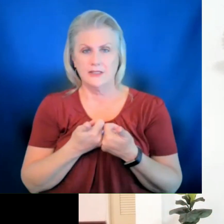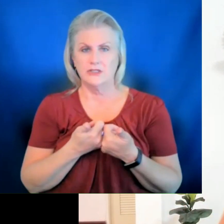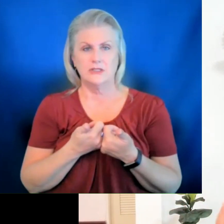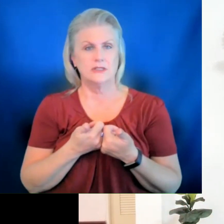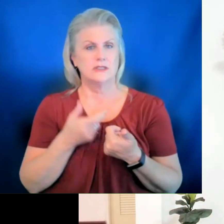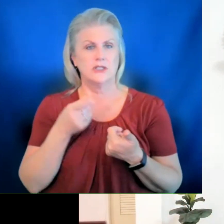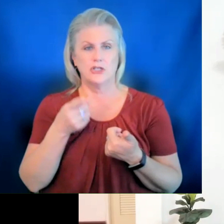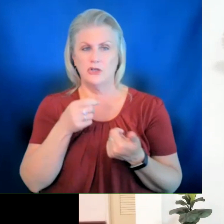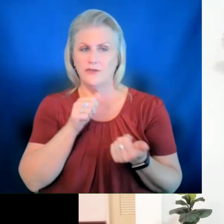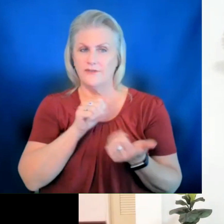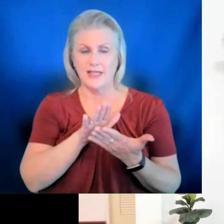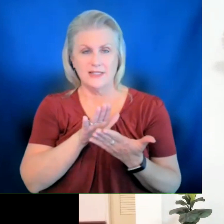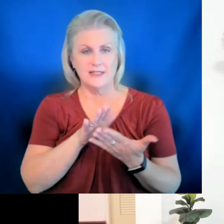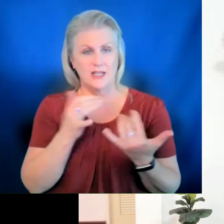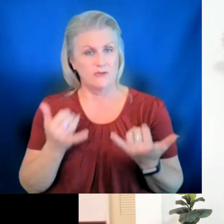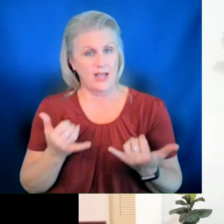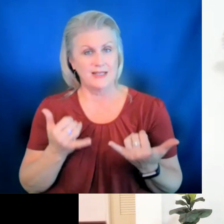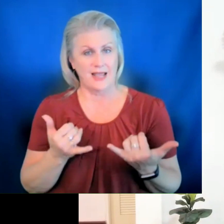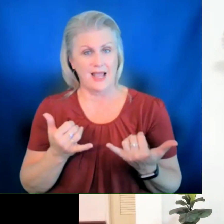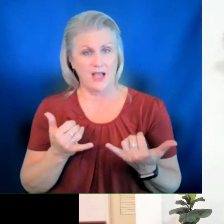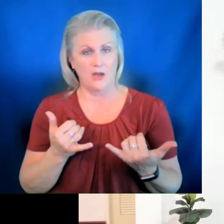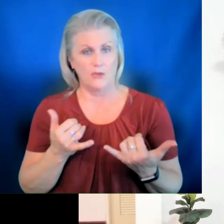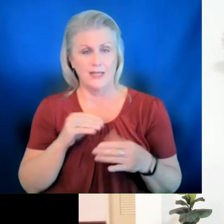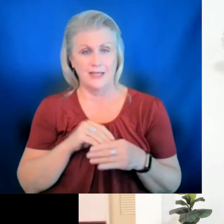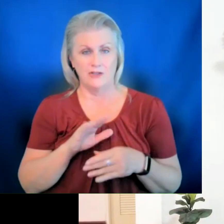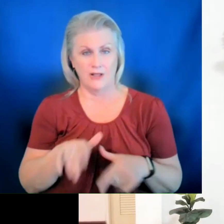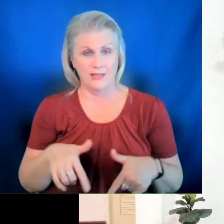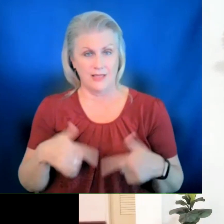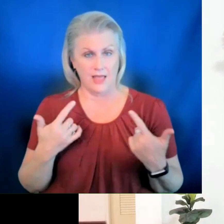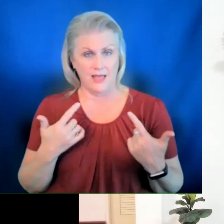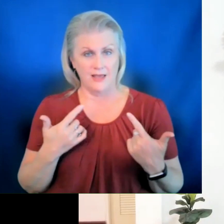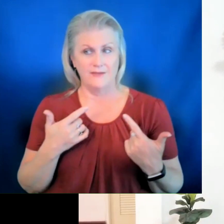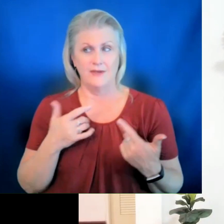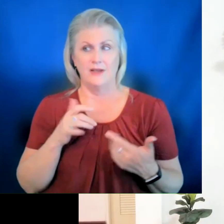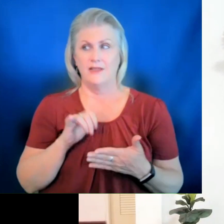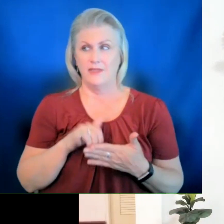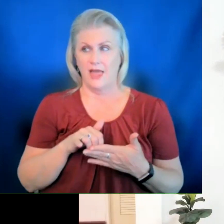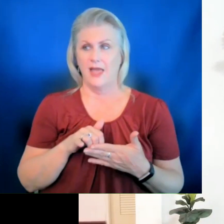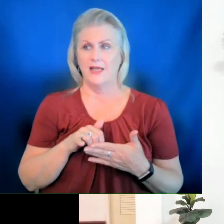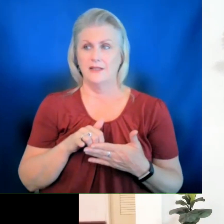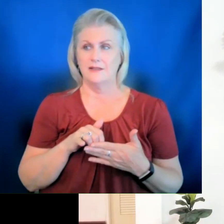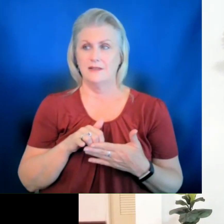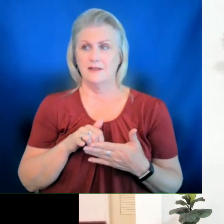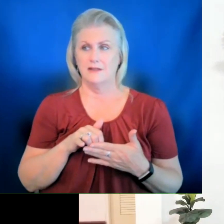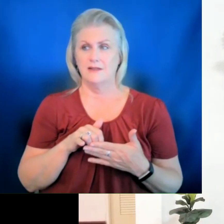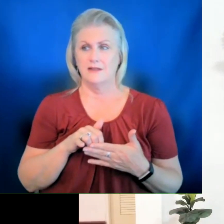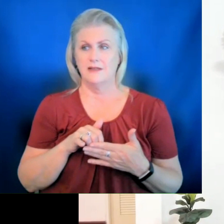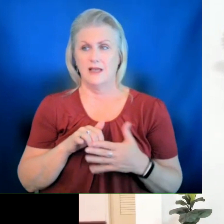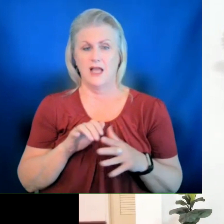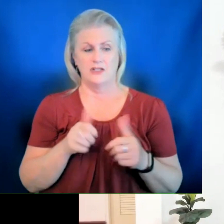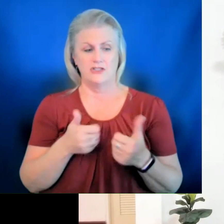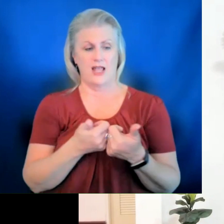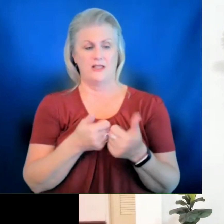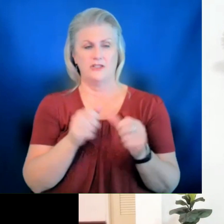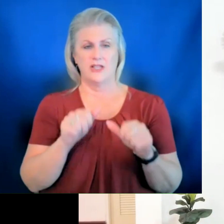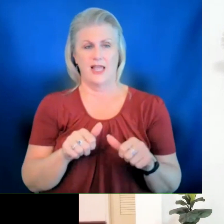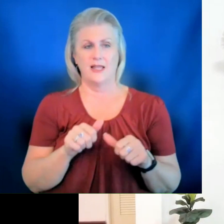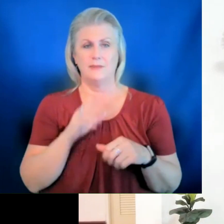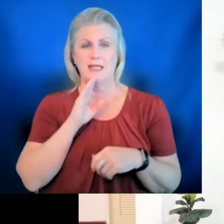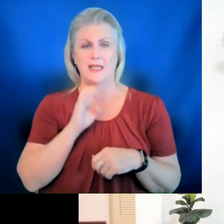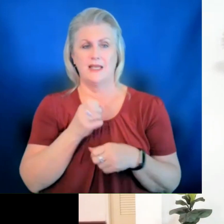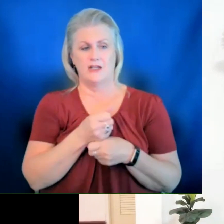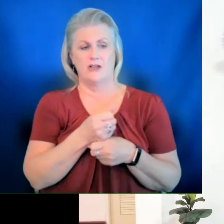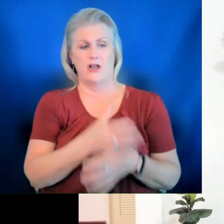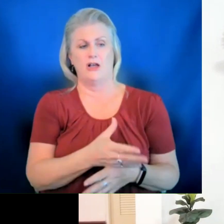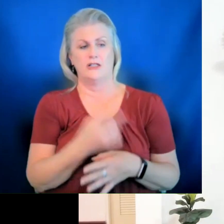what challenges you are facing right now in your life, that they can be a catalyst